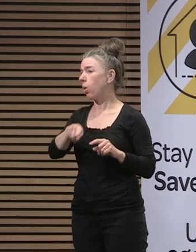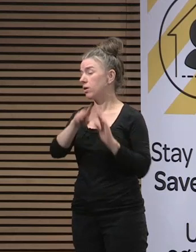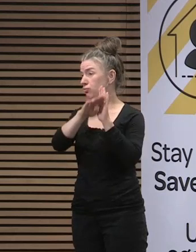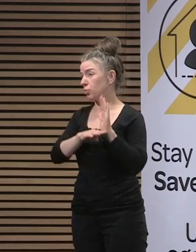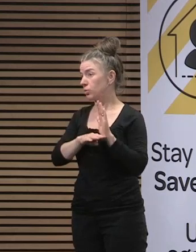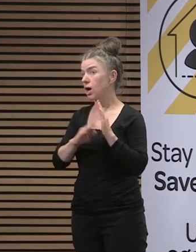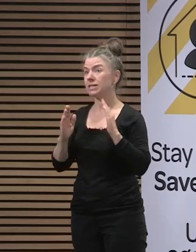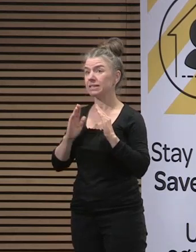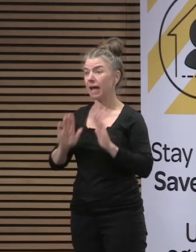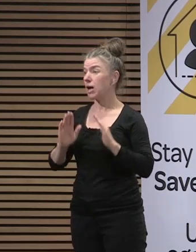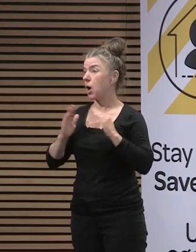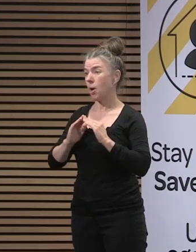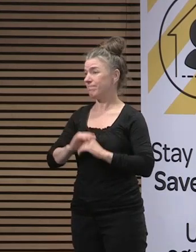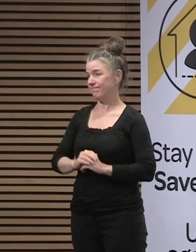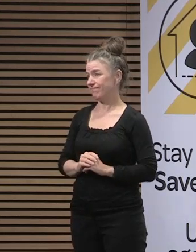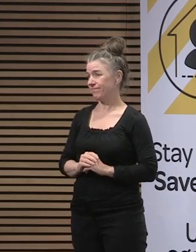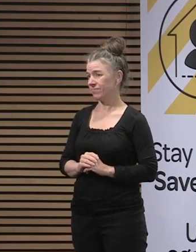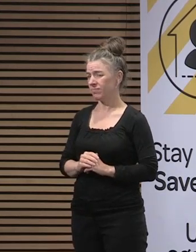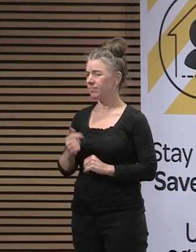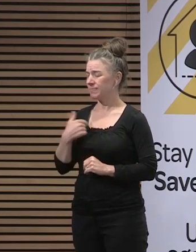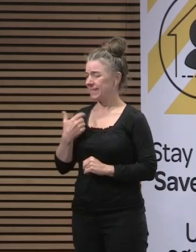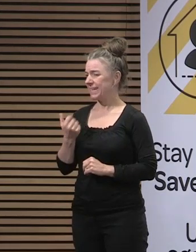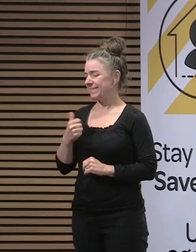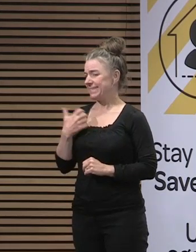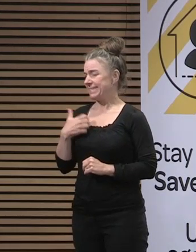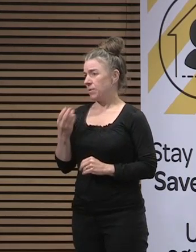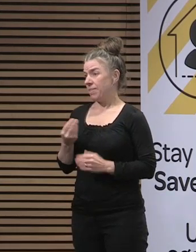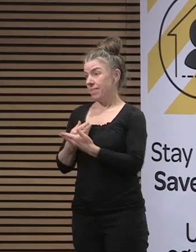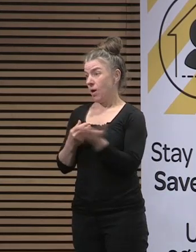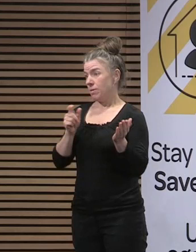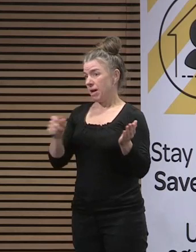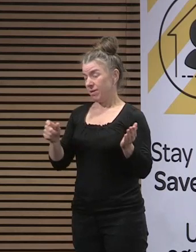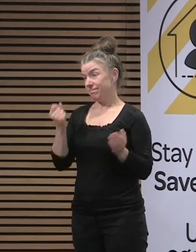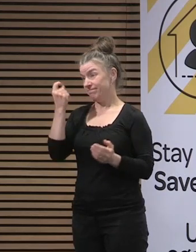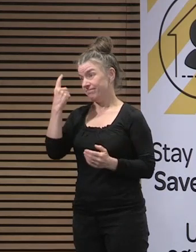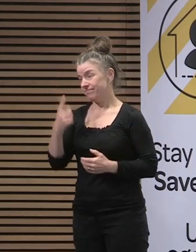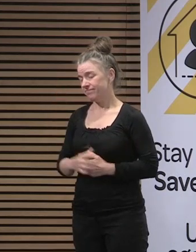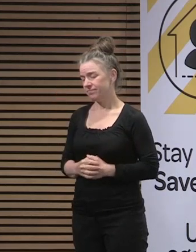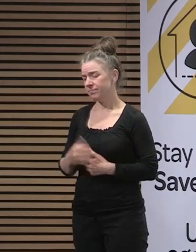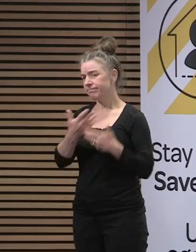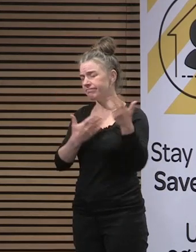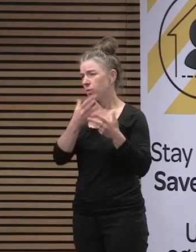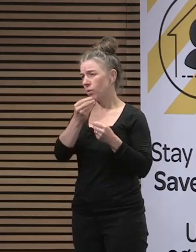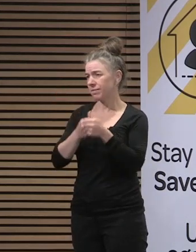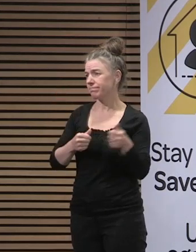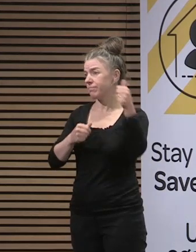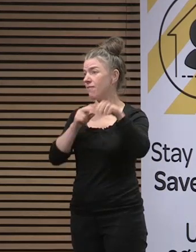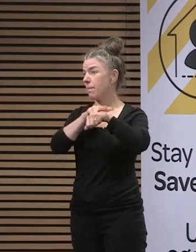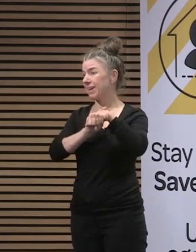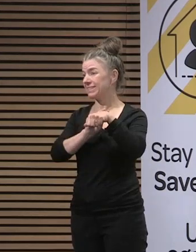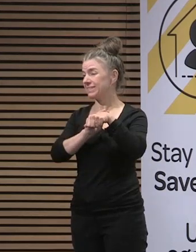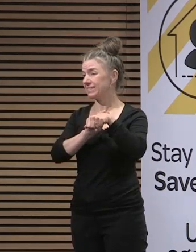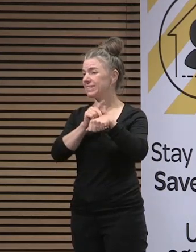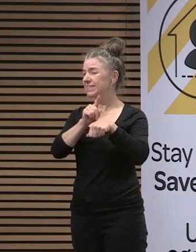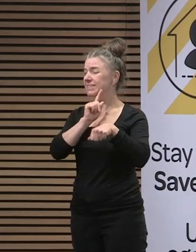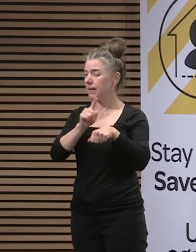lockdown. And this group we can all rightly feel very frustrated with. I spoke with the Police Commissioner this morning, who has confirmed that the police have